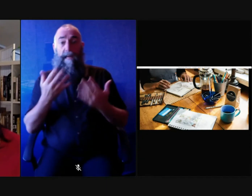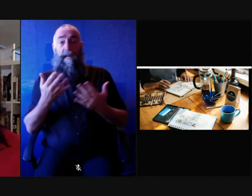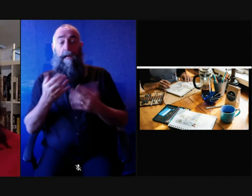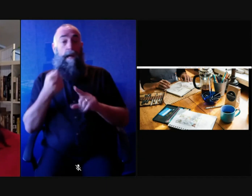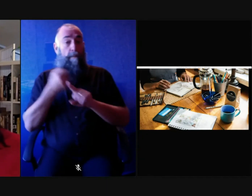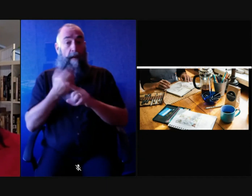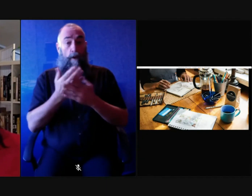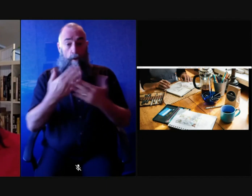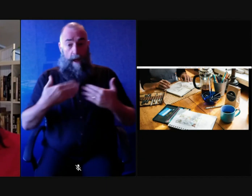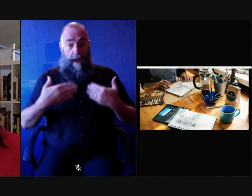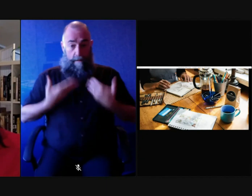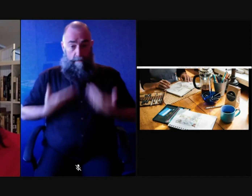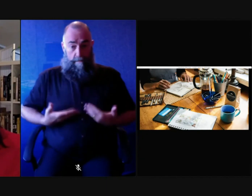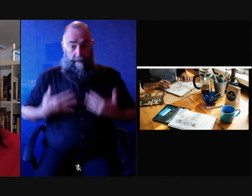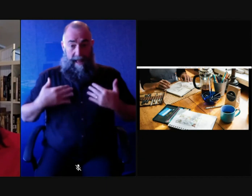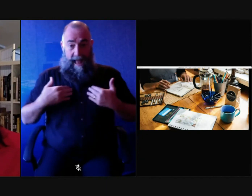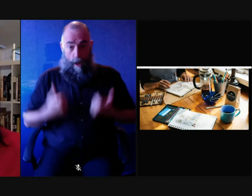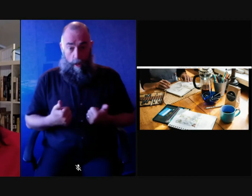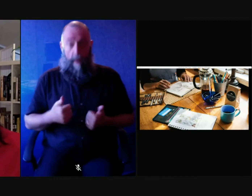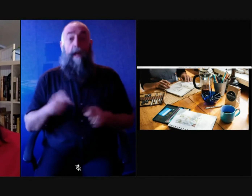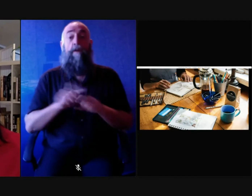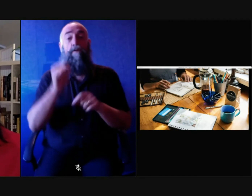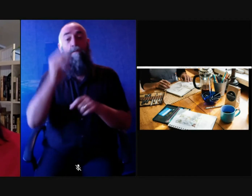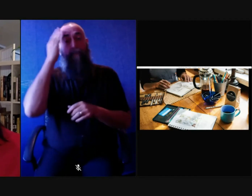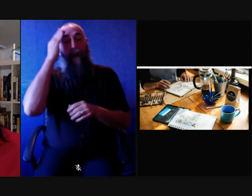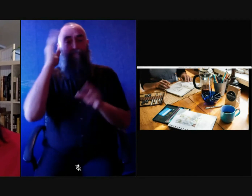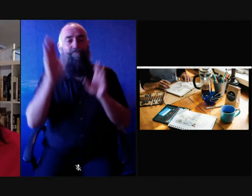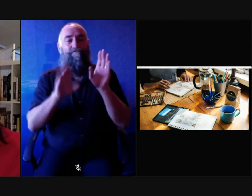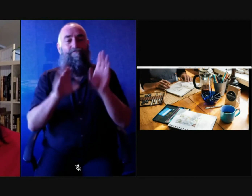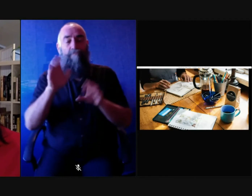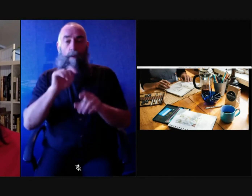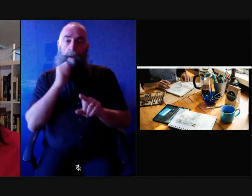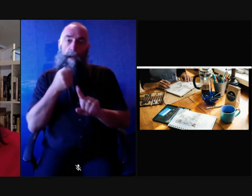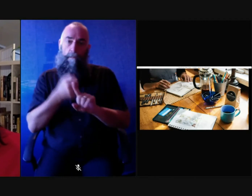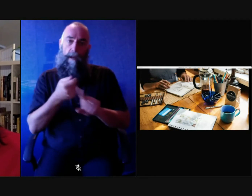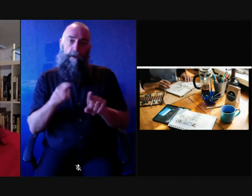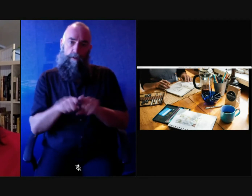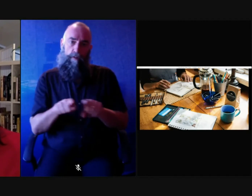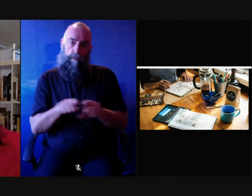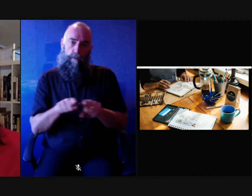as well, in my opinion. So what I'm going to suggest is that you